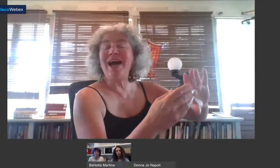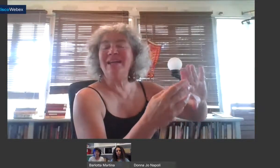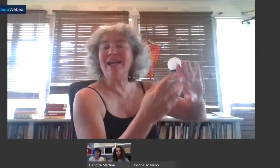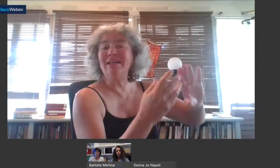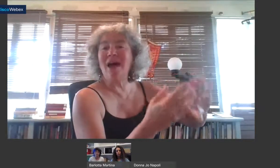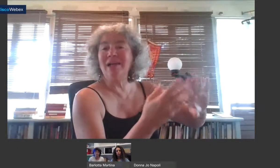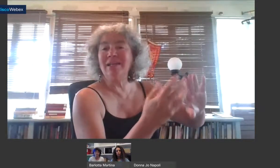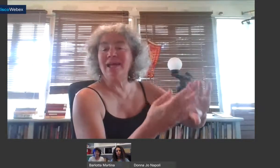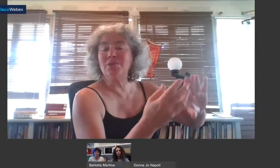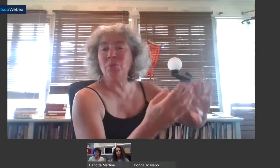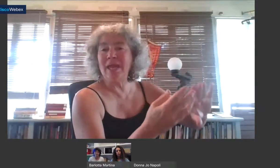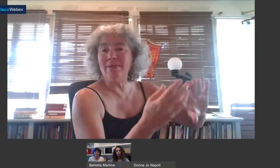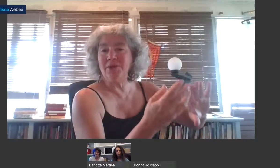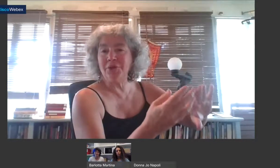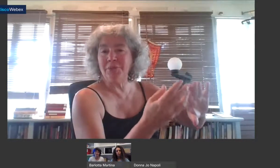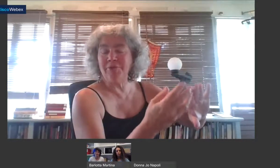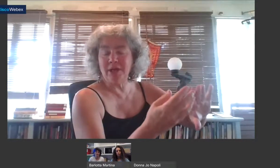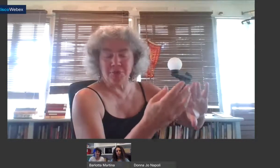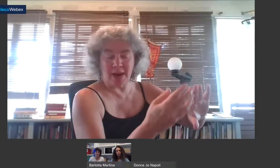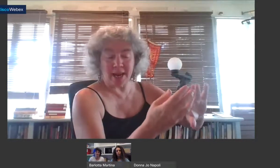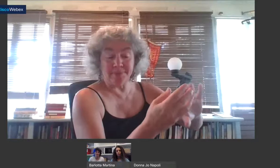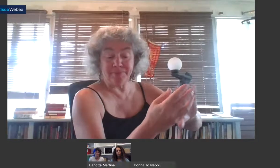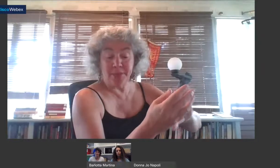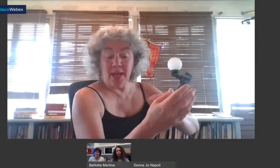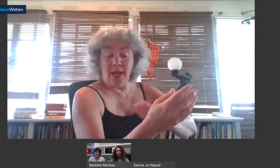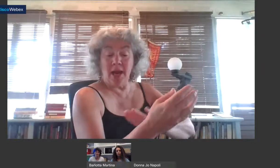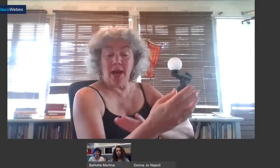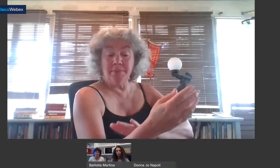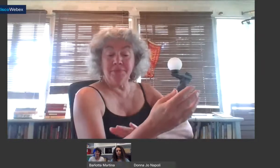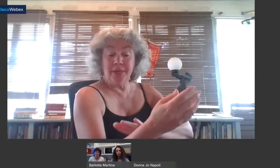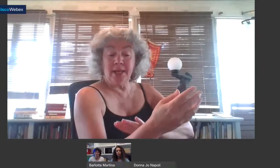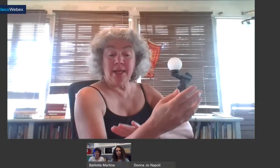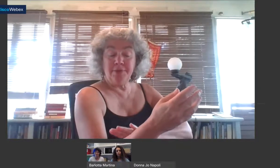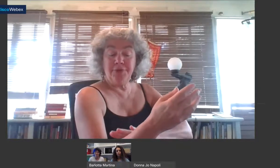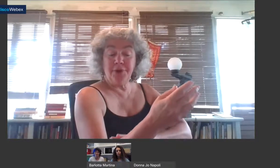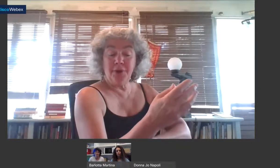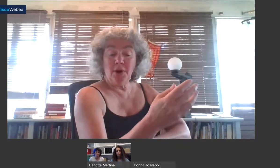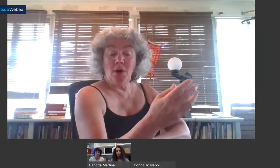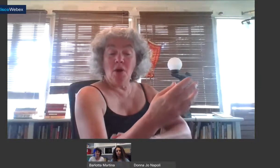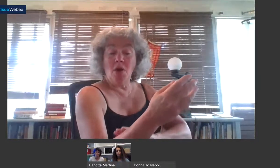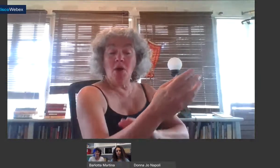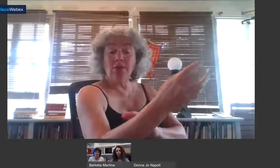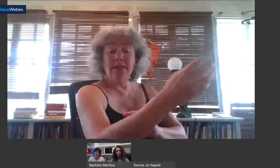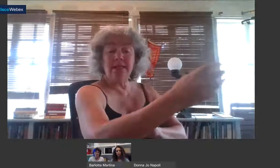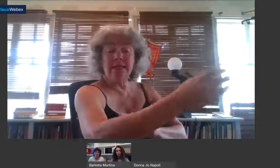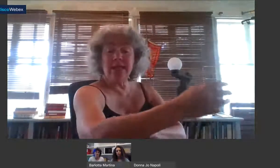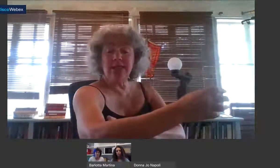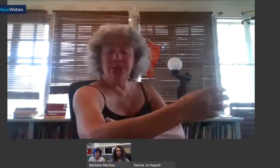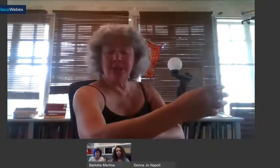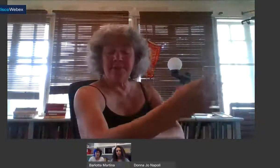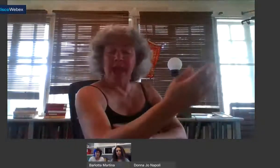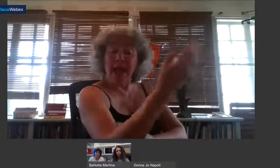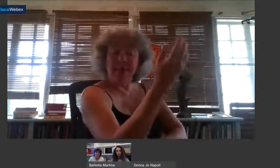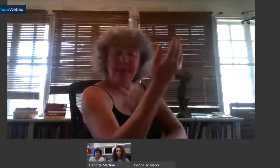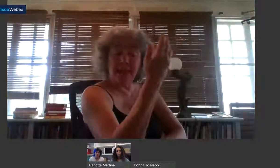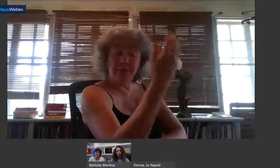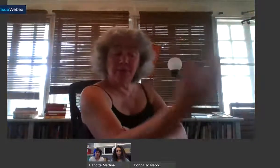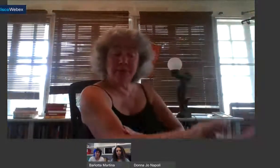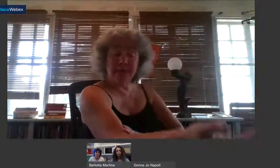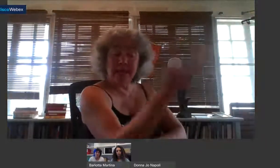a lot less weight that you're moving around. If you're only engaging, and of course the